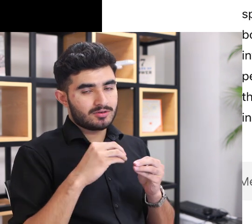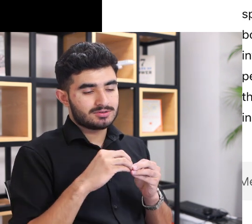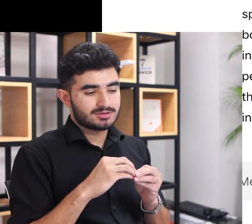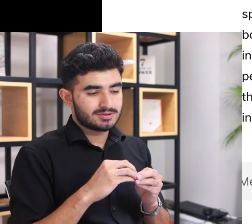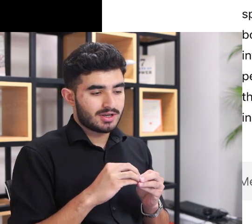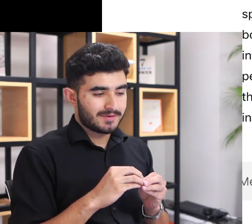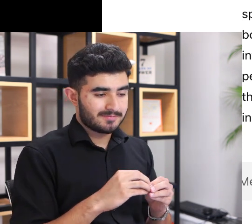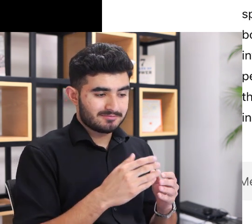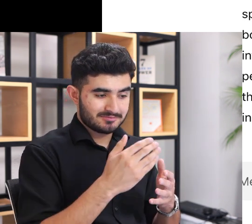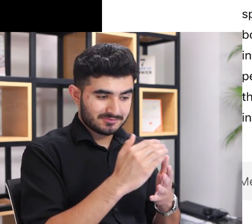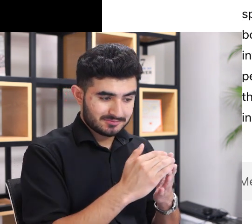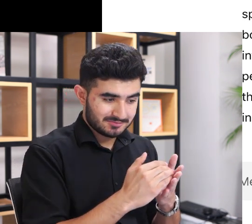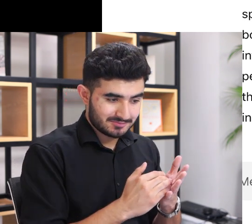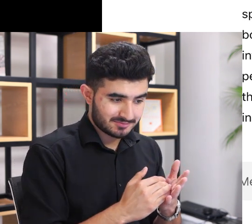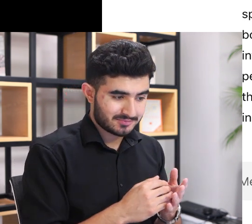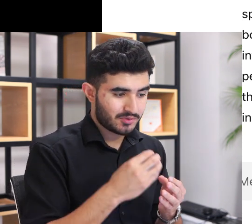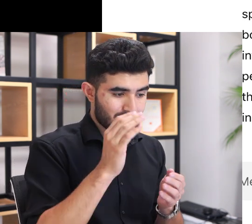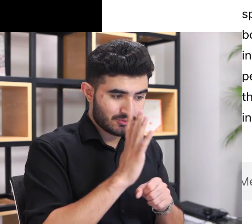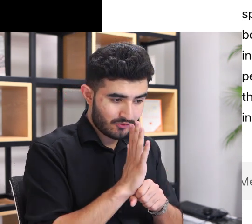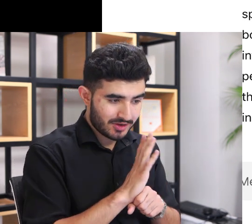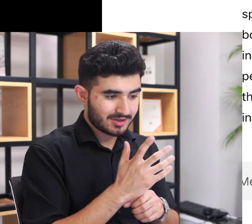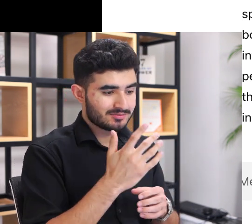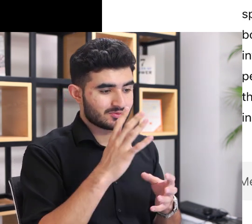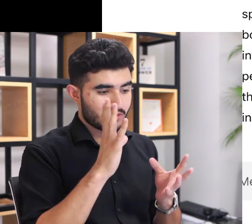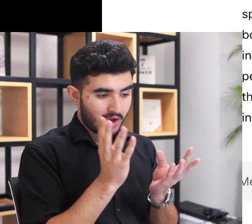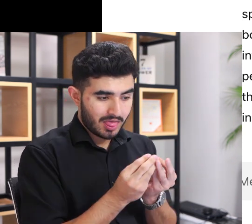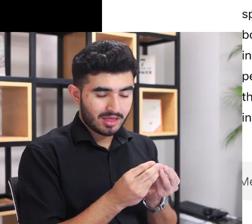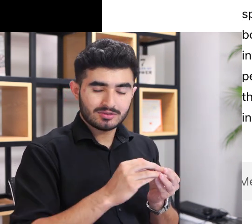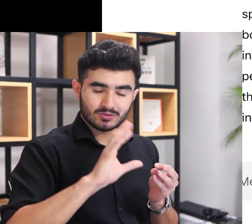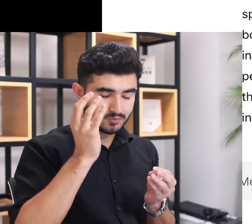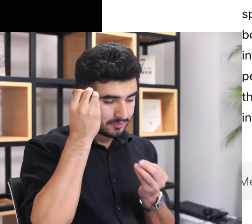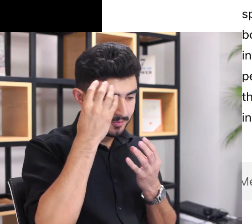discovered it knows about movies and all, but